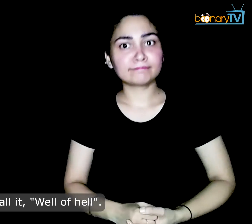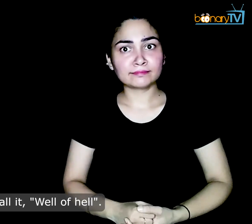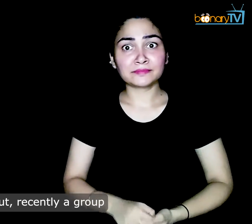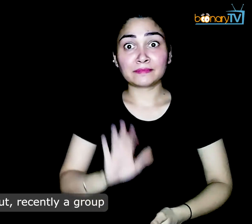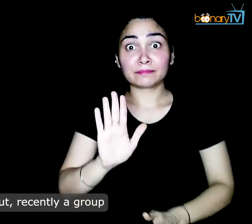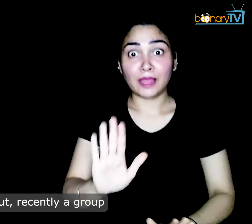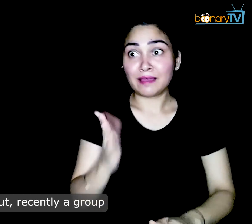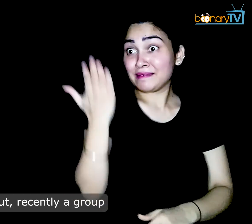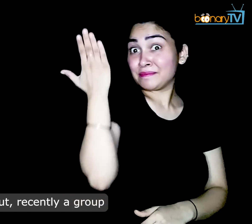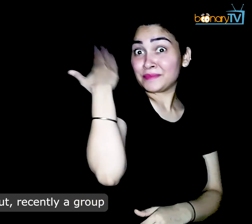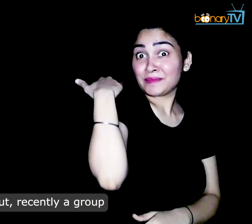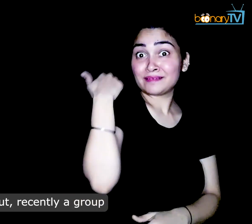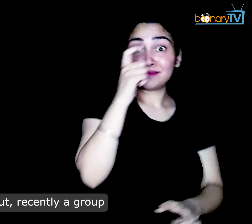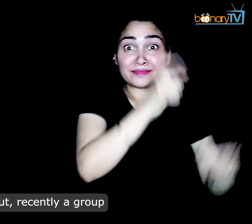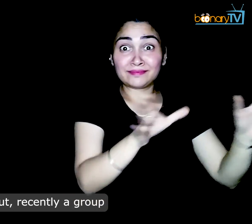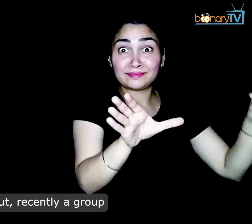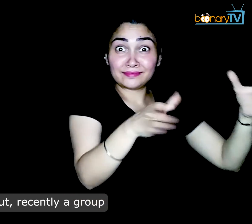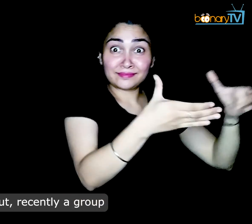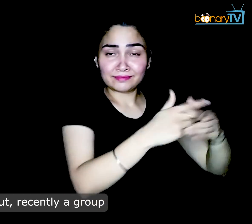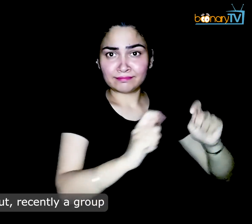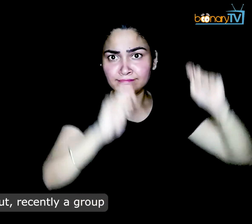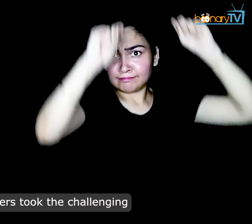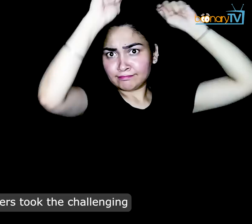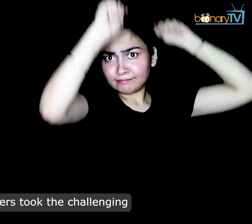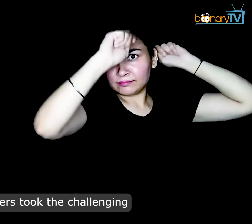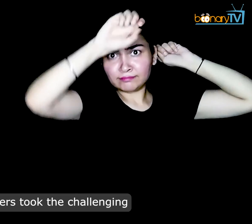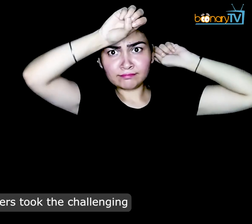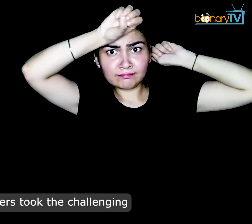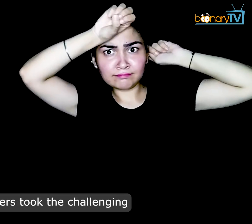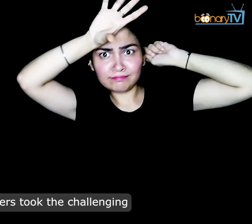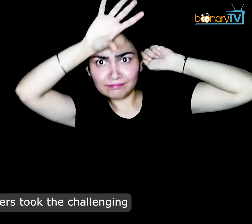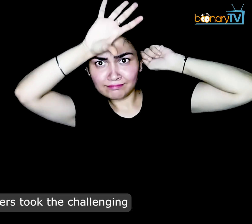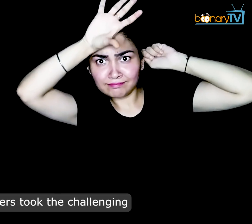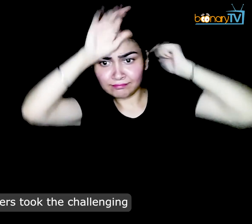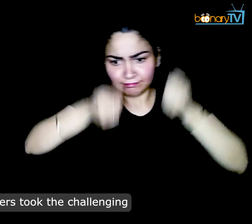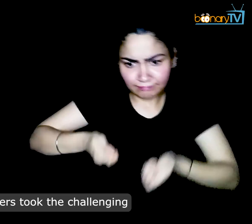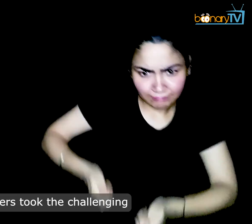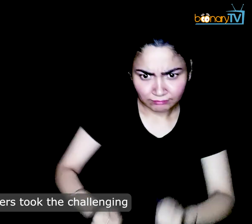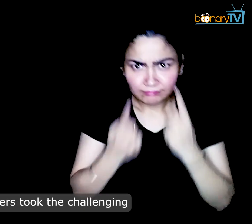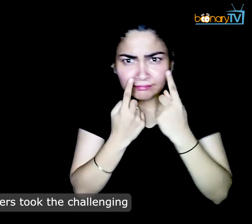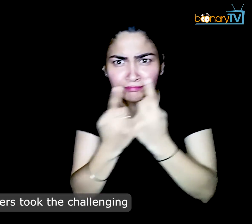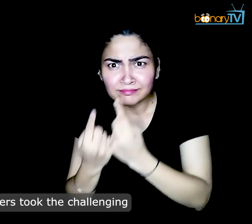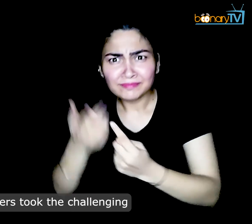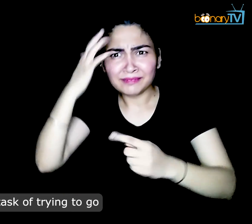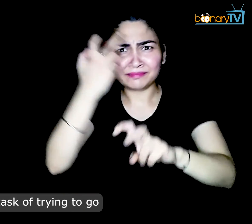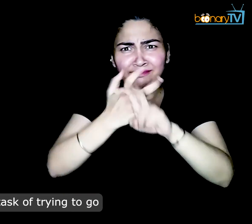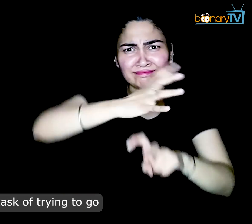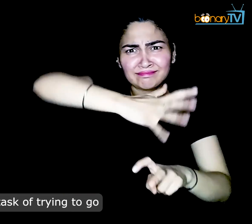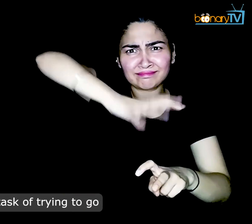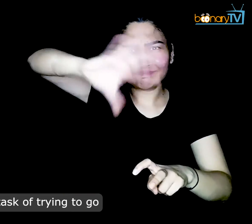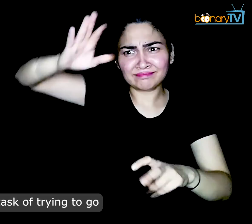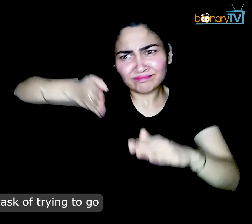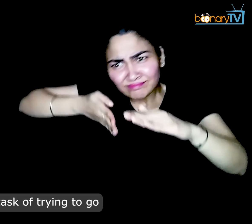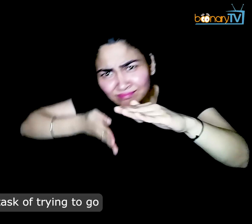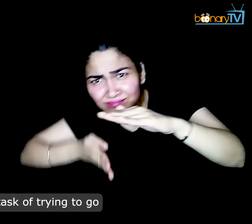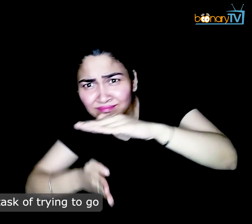But recently, a group of cavers took the challenging task of trying to go